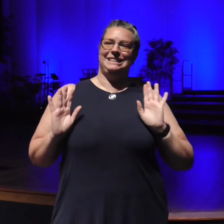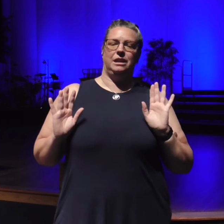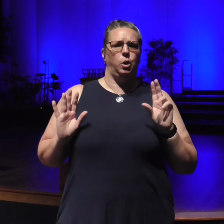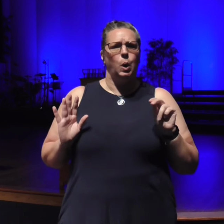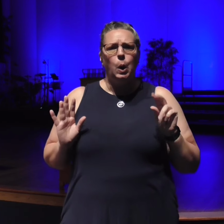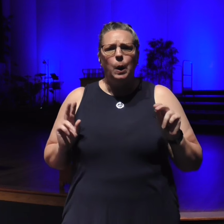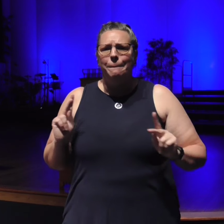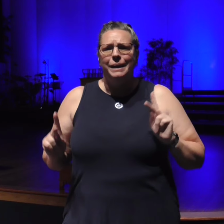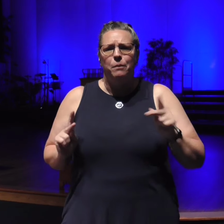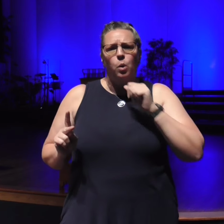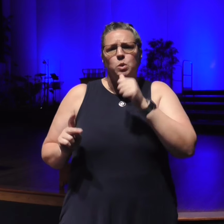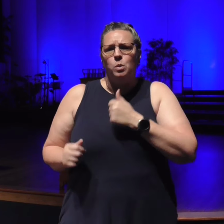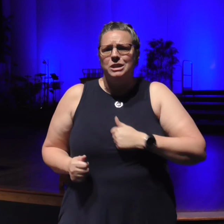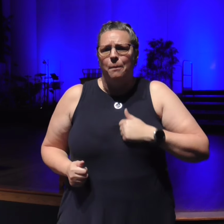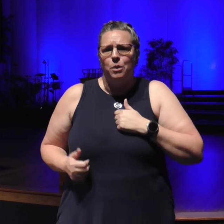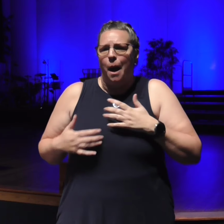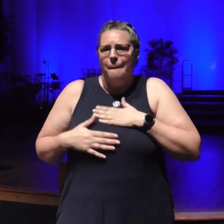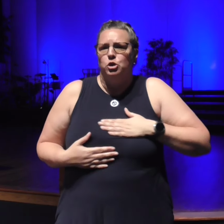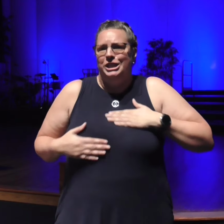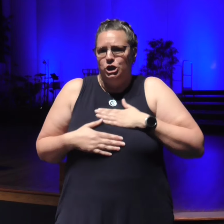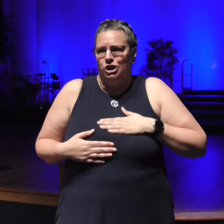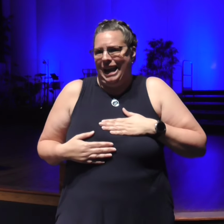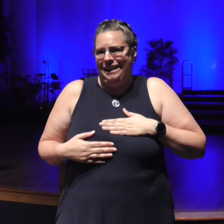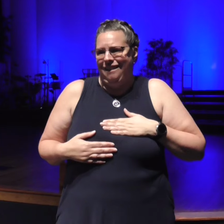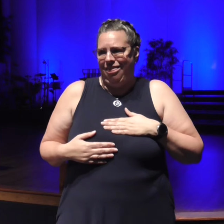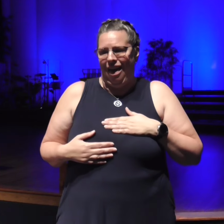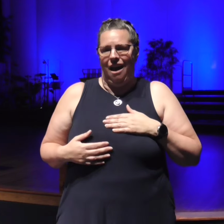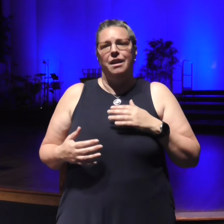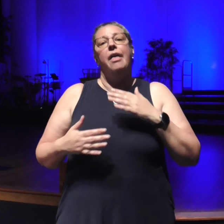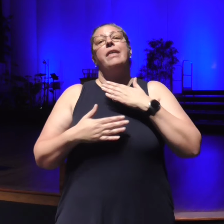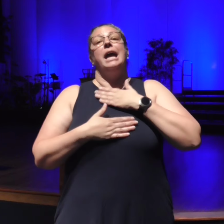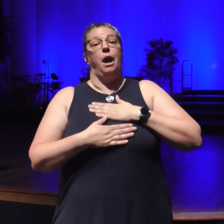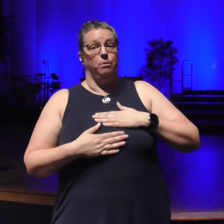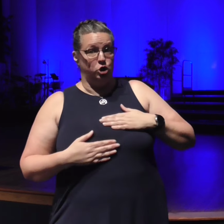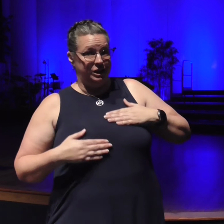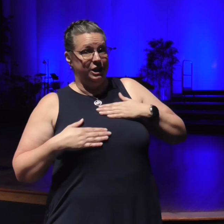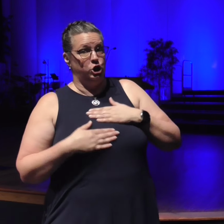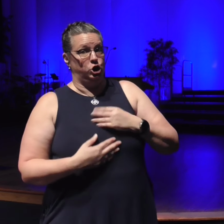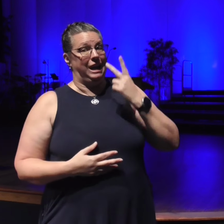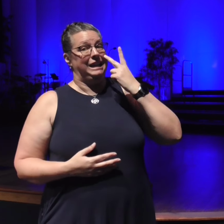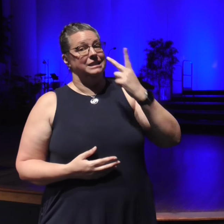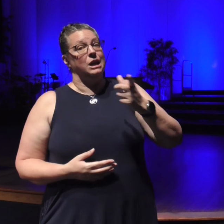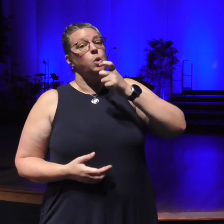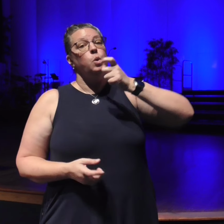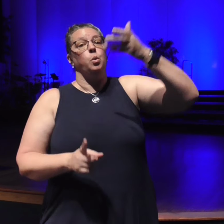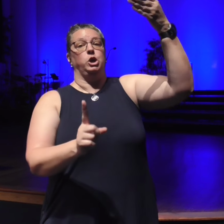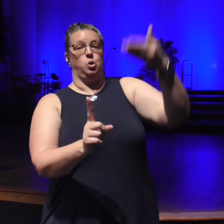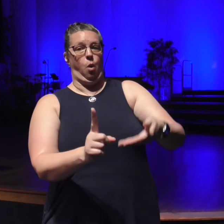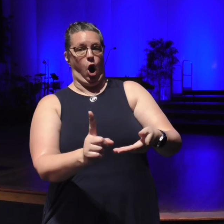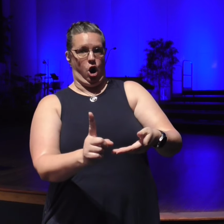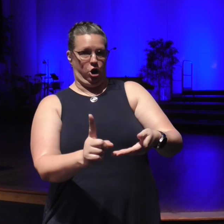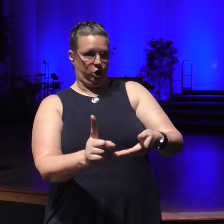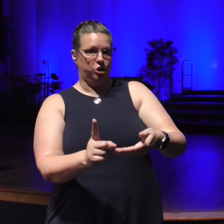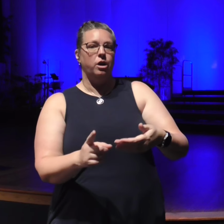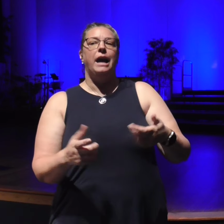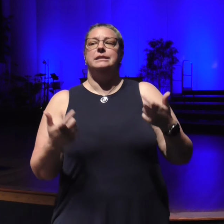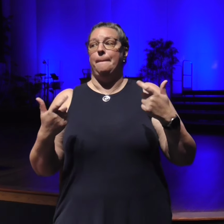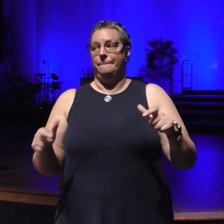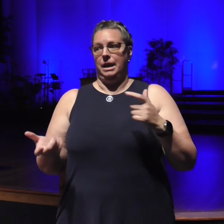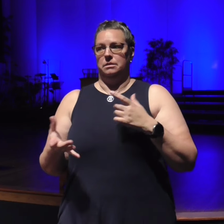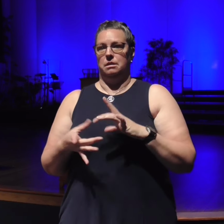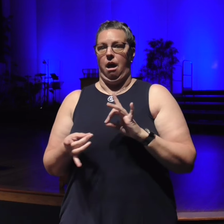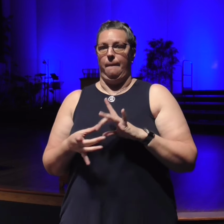People aren't going to appreciate that as much as they're going to appreciate seeing you for who you are. It's one of the biggest comments